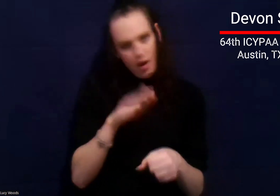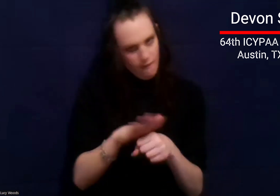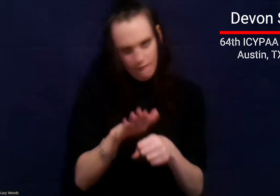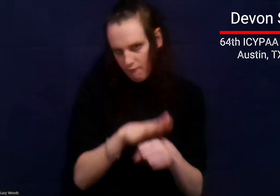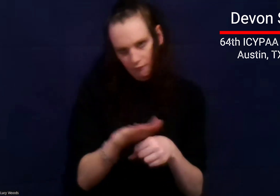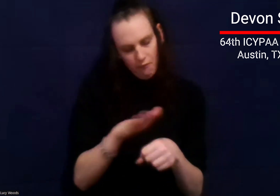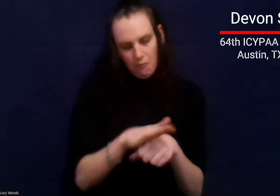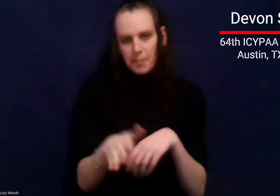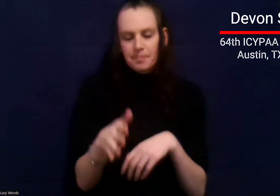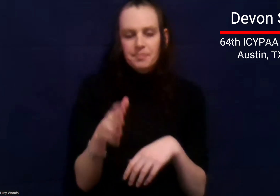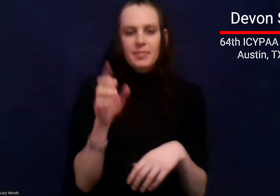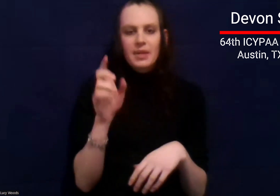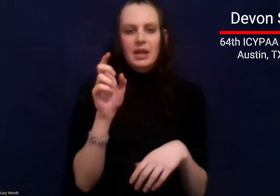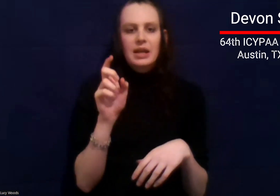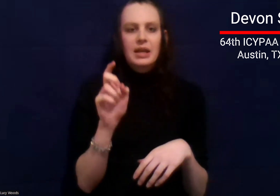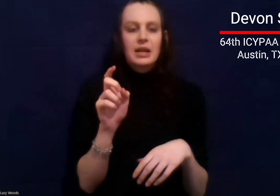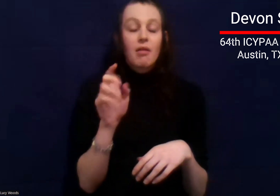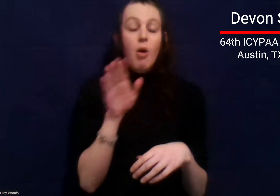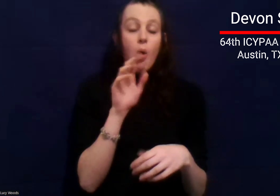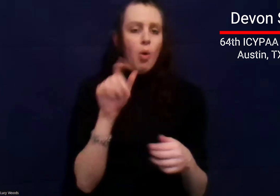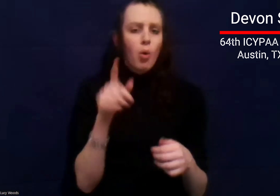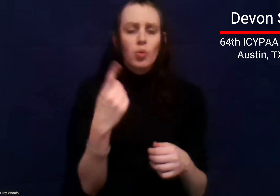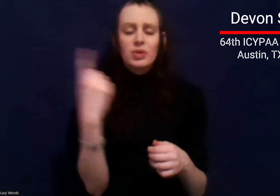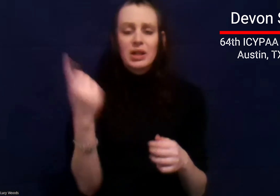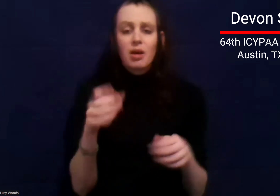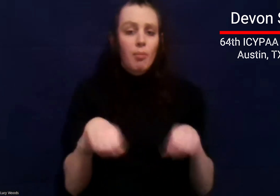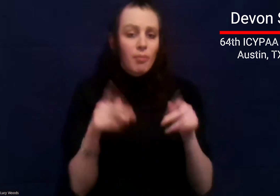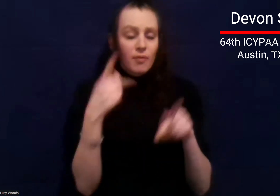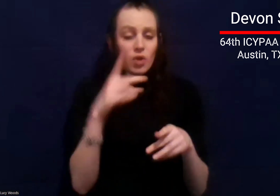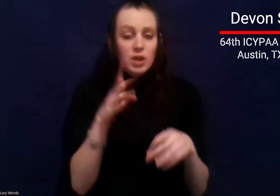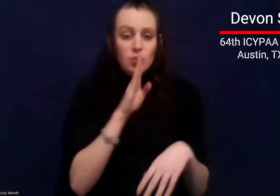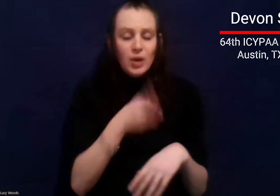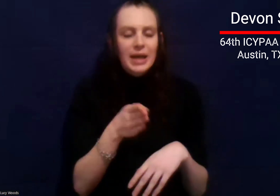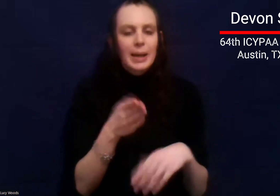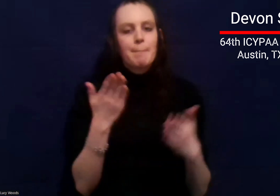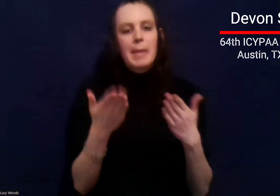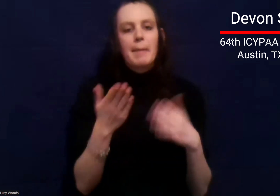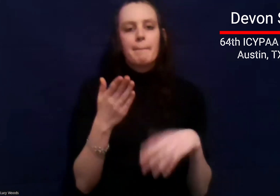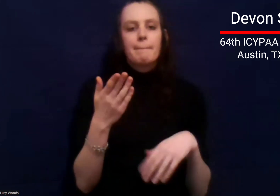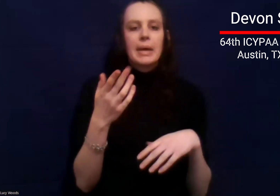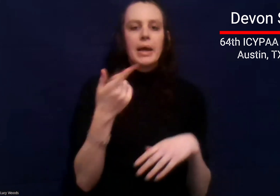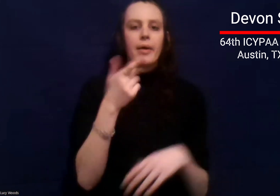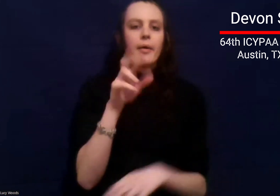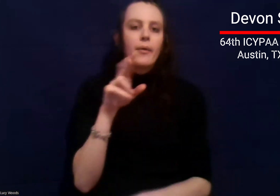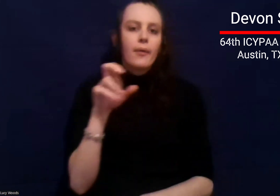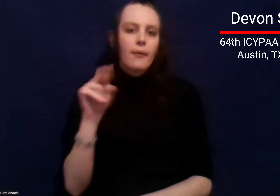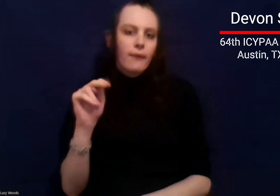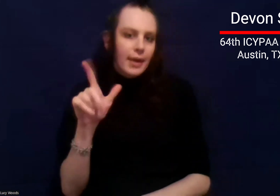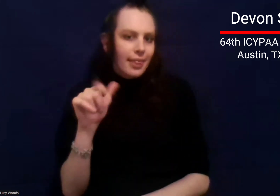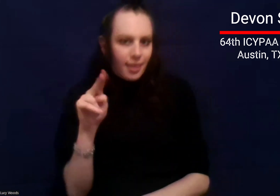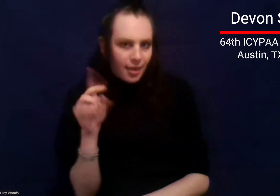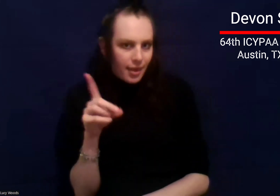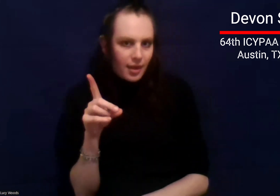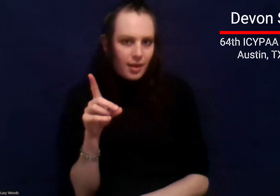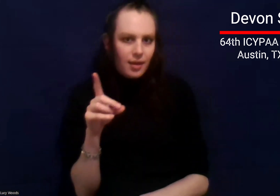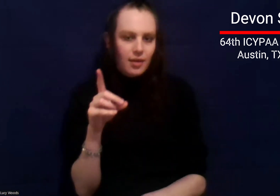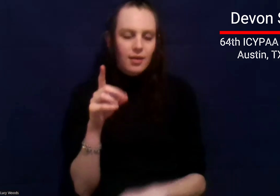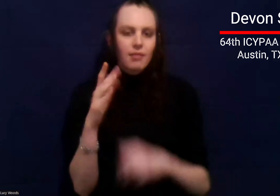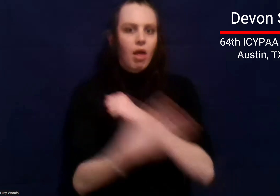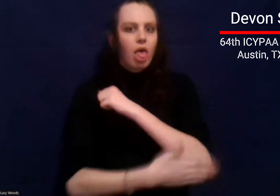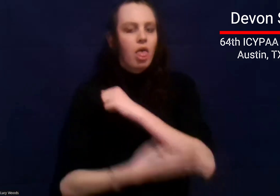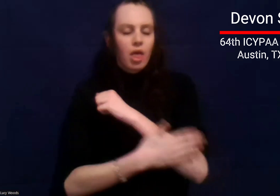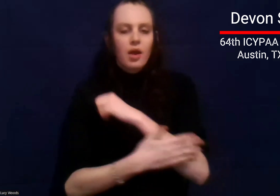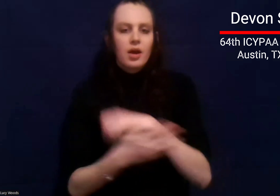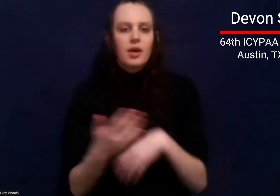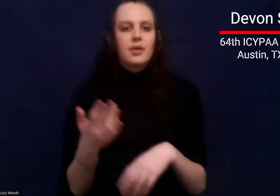like the Greenland ice cap, and even there an Eskimo might turn up with a bottle of scotch and ruin everything. Ask any woman who has sent